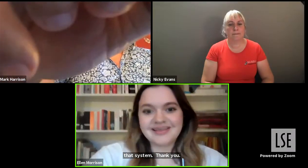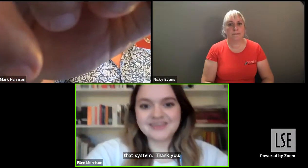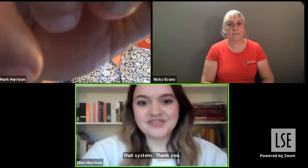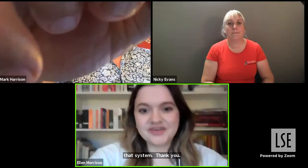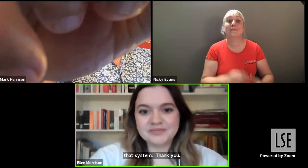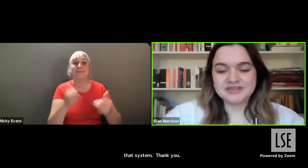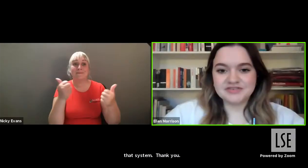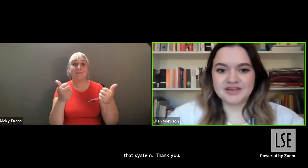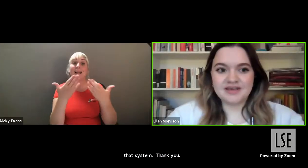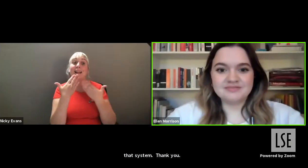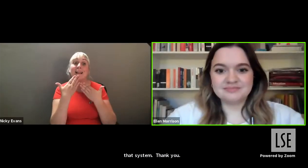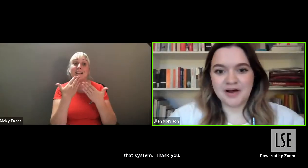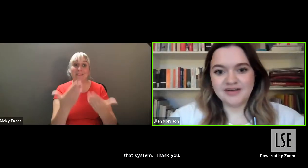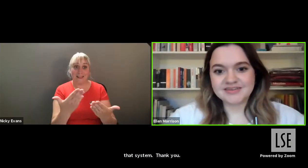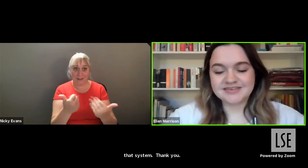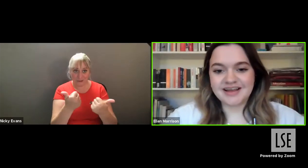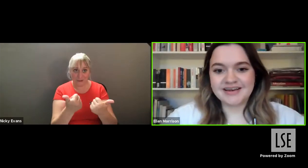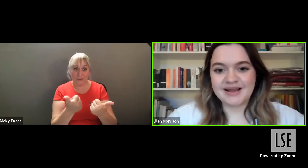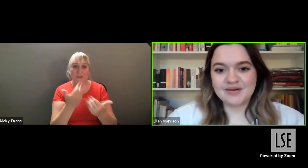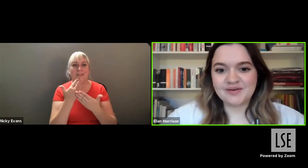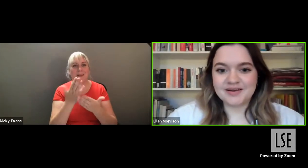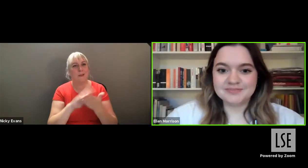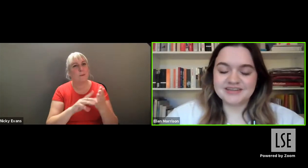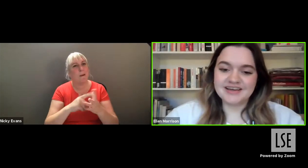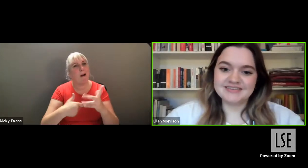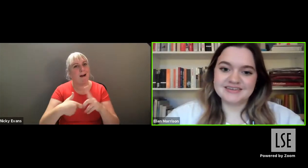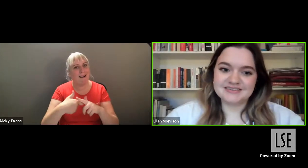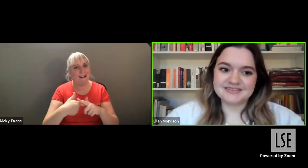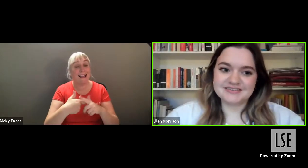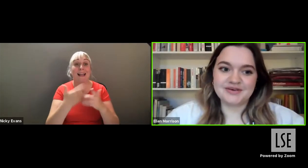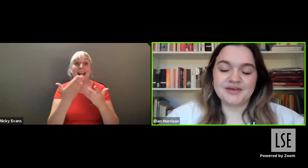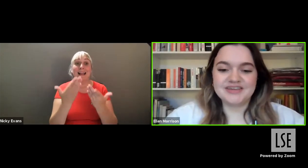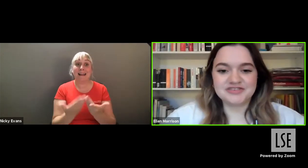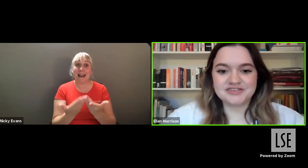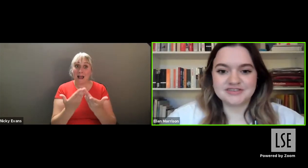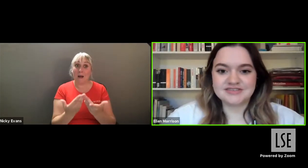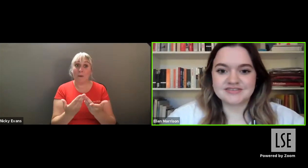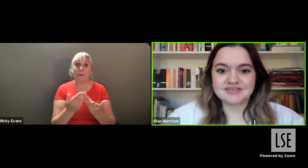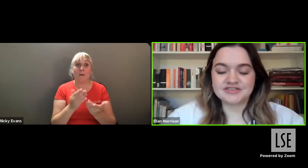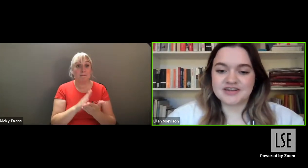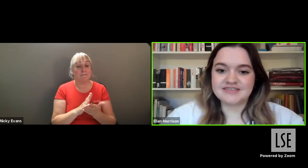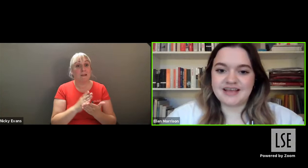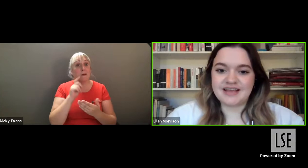Great, thanks very much for that, Mark. And now I'm delighted to